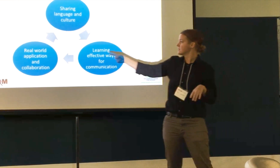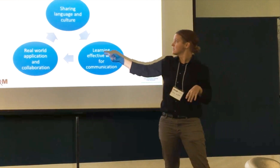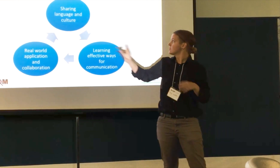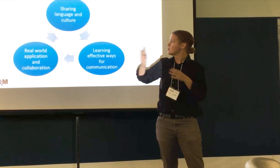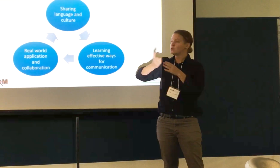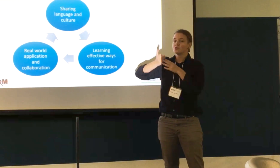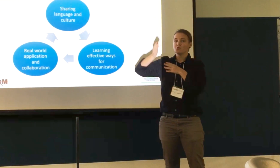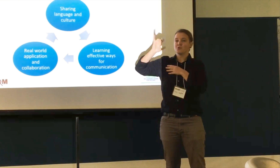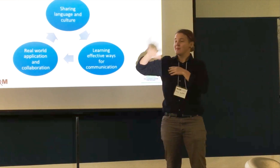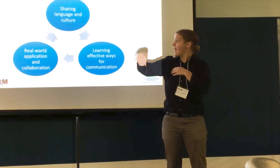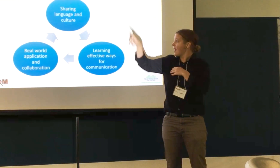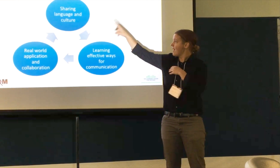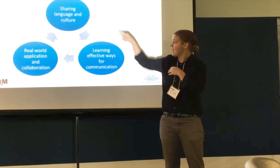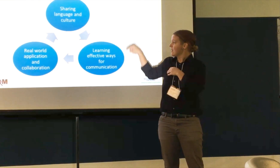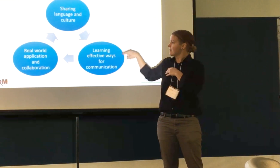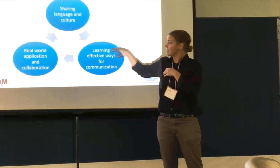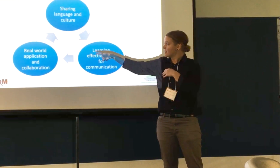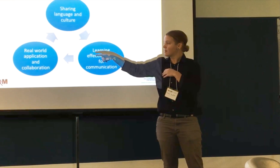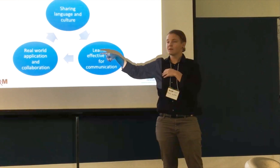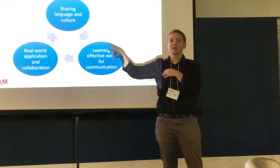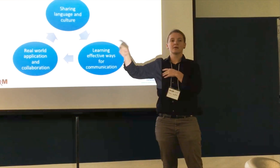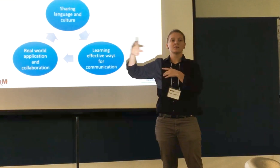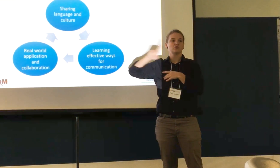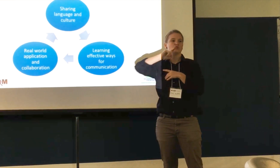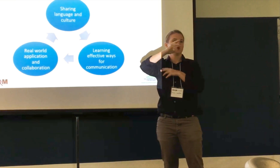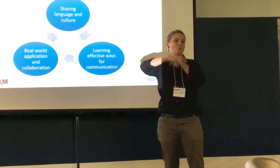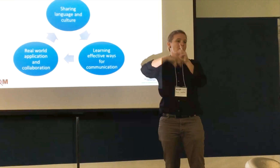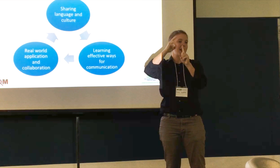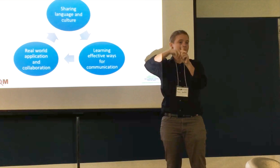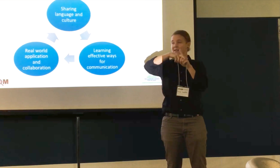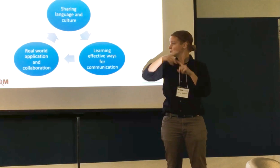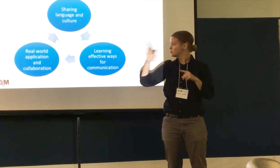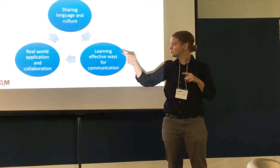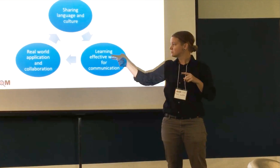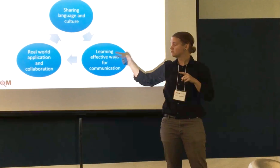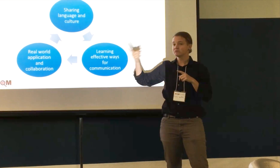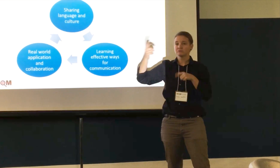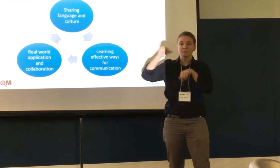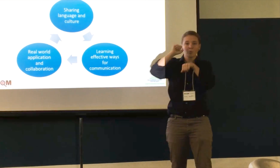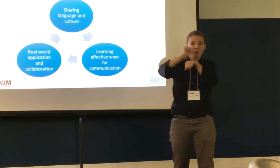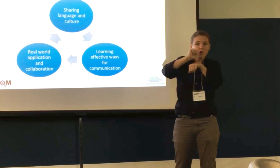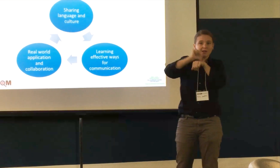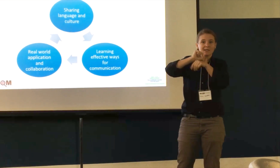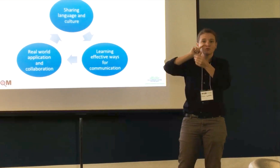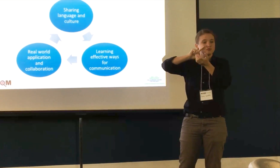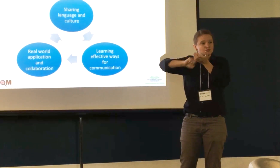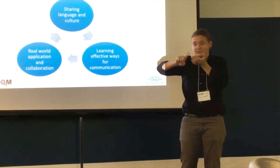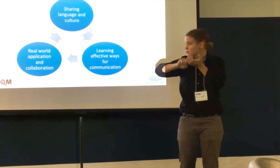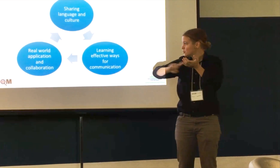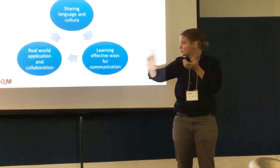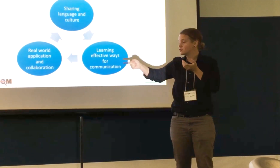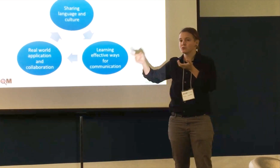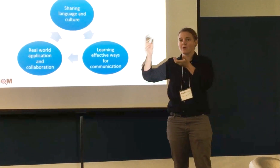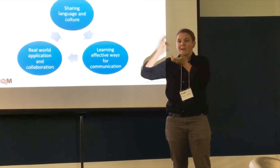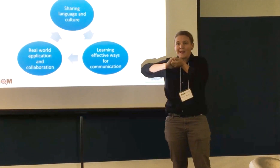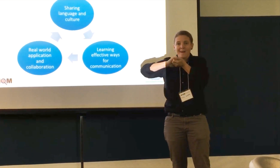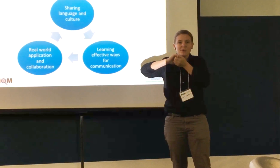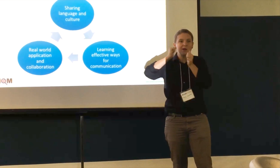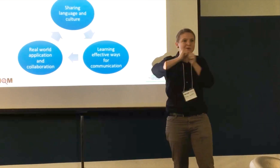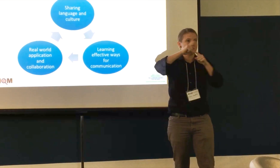in STEM, that is no less the case. And then all of those pieces come together to support real-world